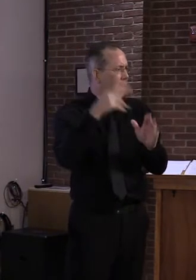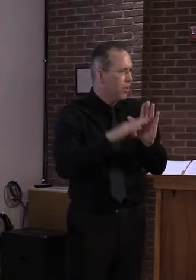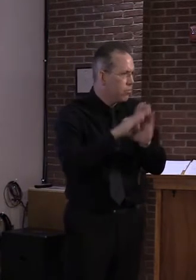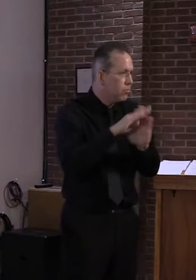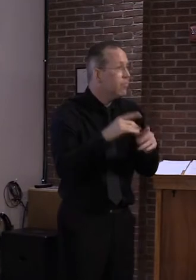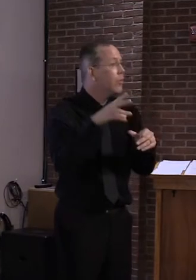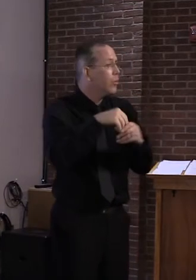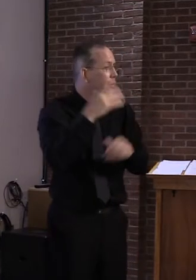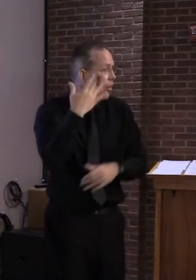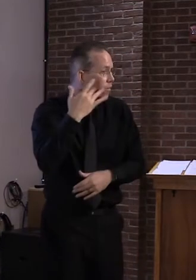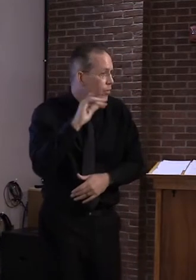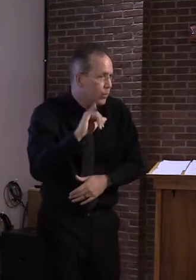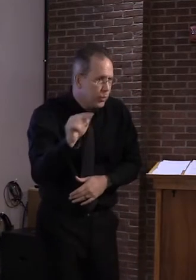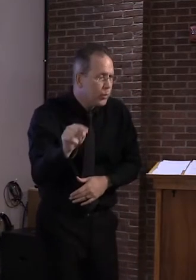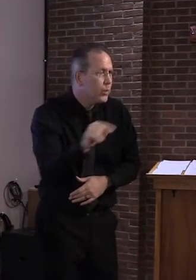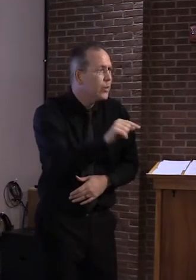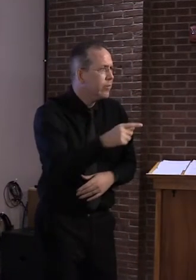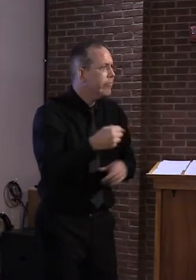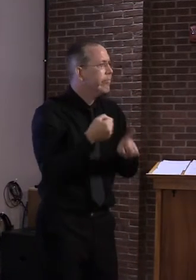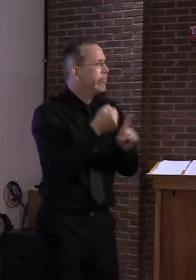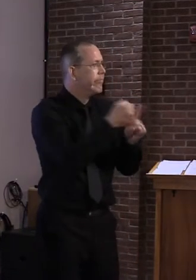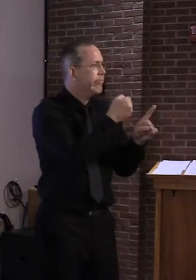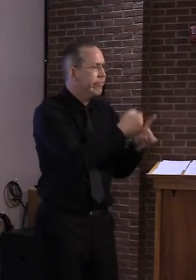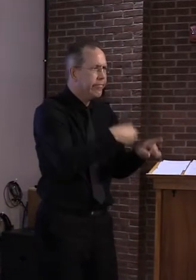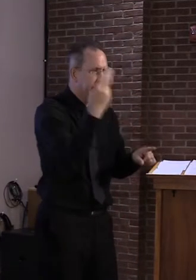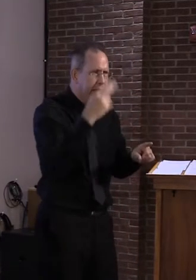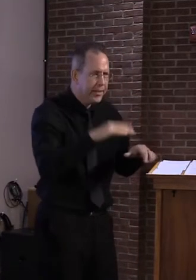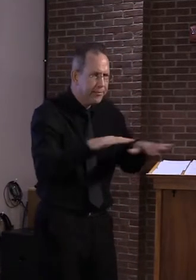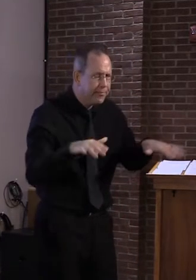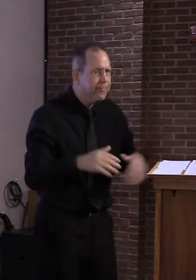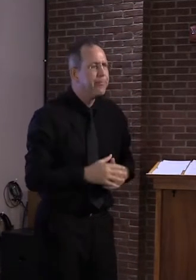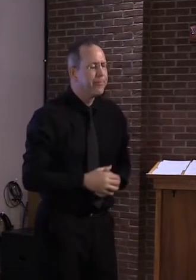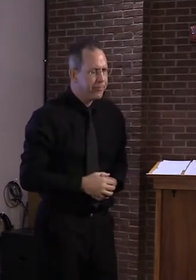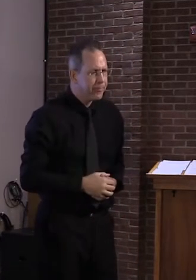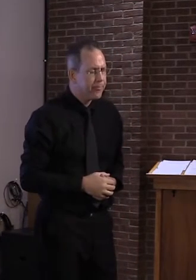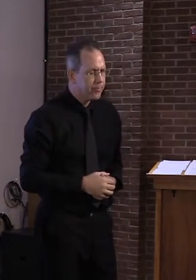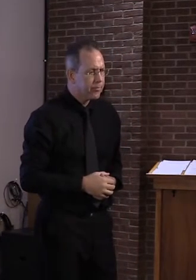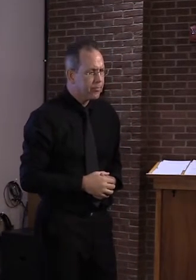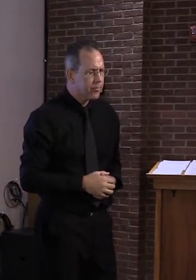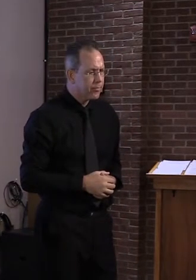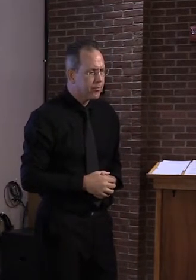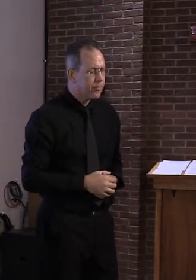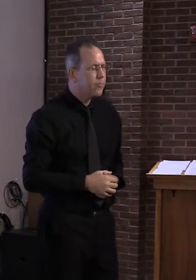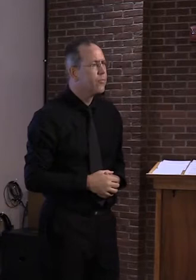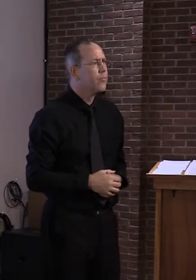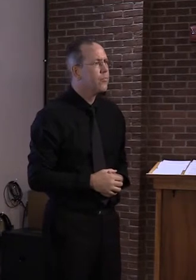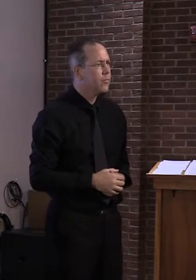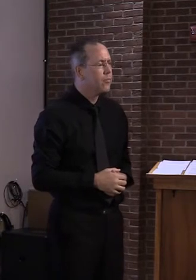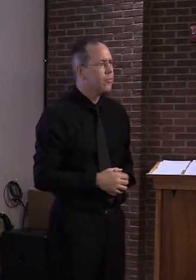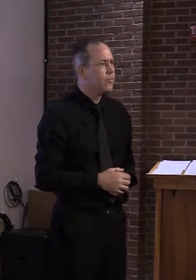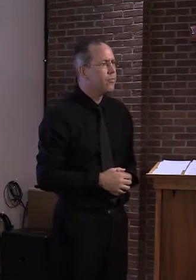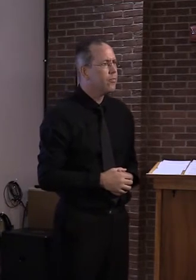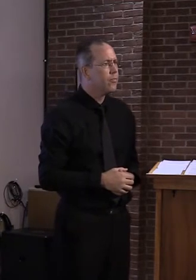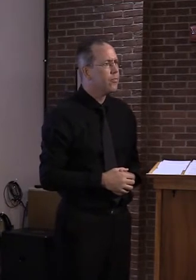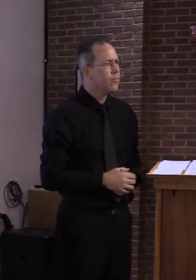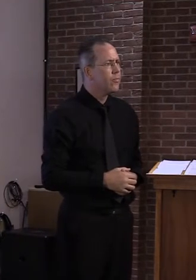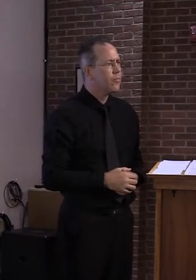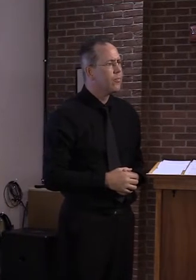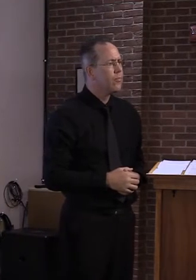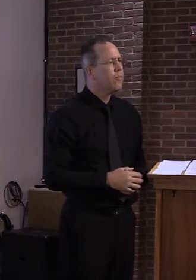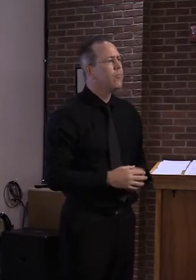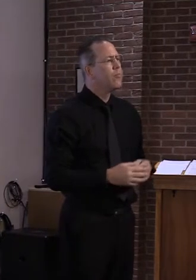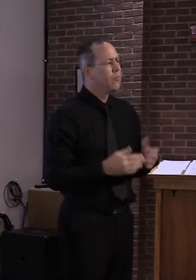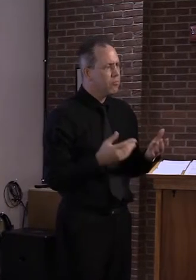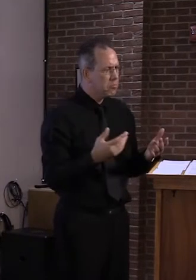is experiencing considerable growth over the last few weeks. But again, as we pointed out in the past, the